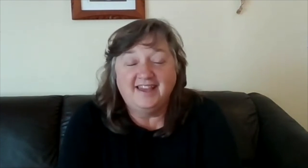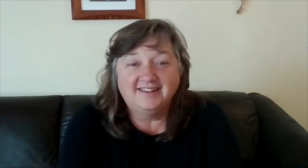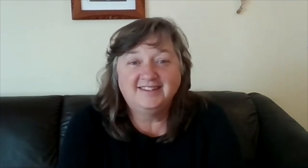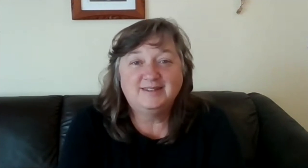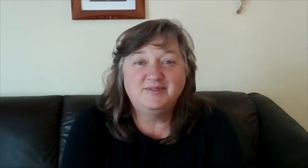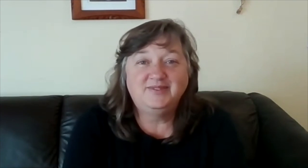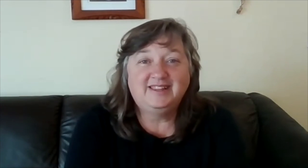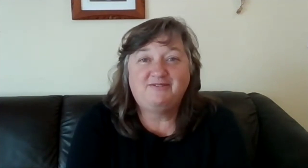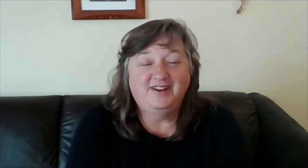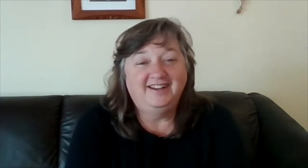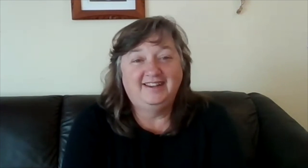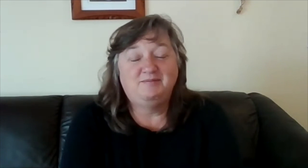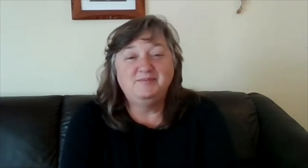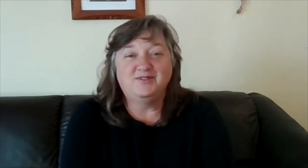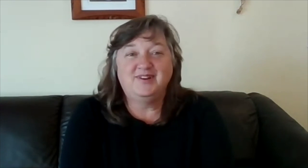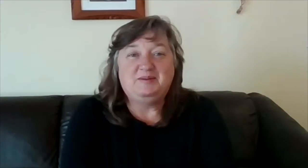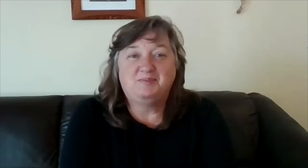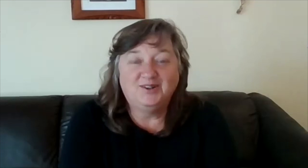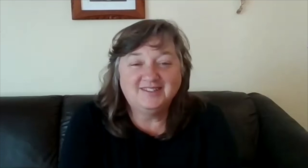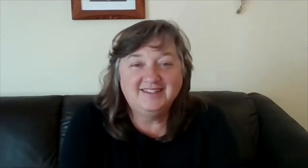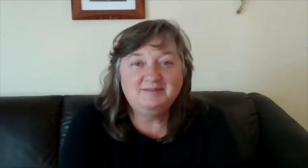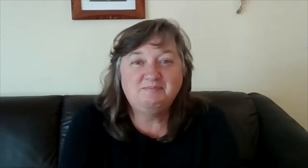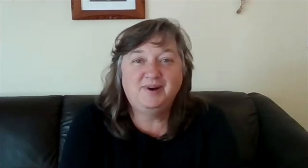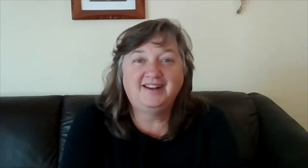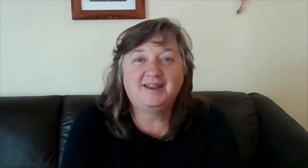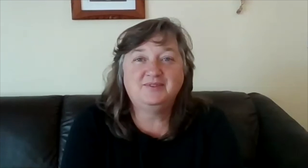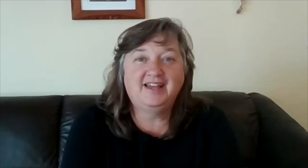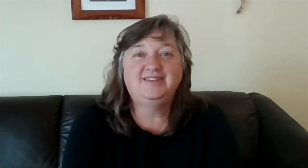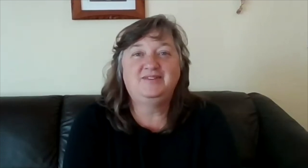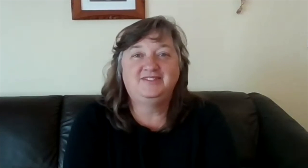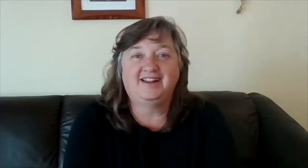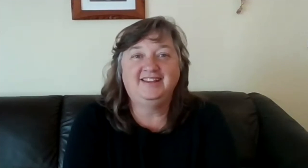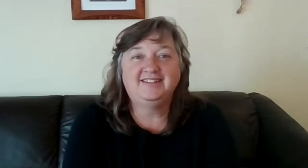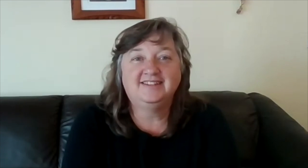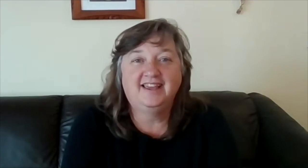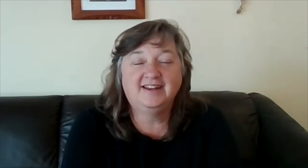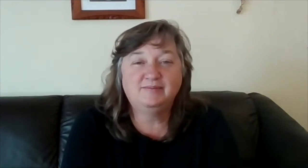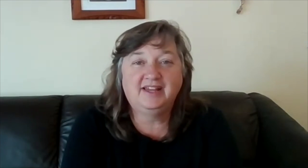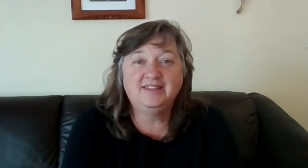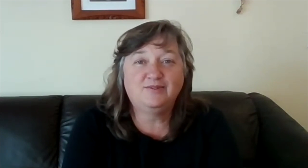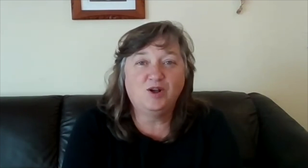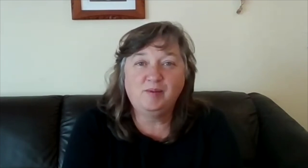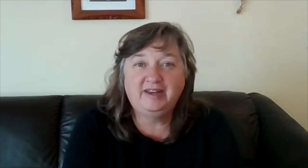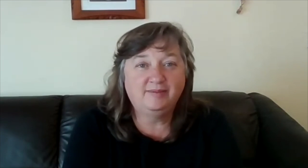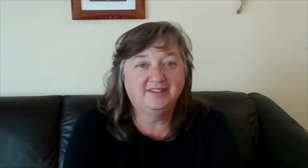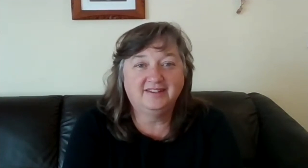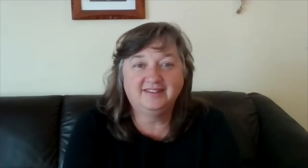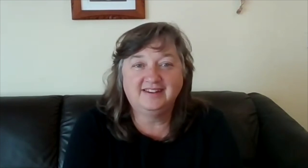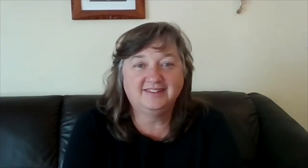that this has been really fun. It'd be more fun in person, but I'm glad that we've done it, and I'm glad that you've all been able